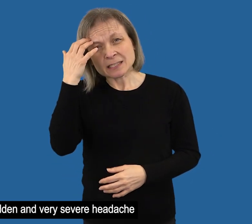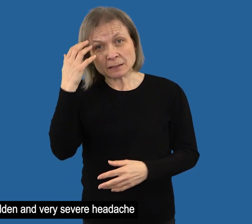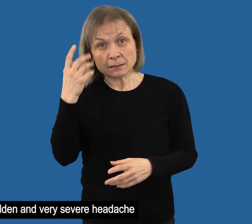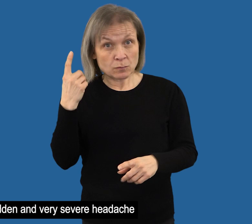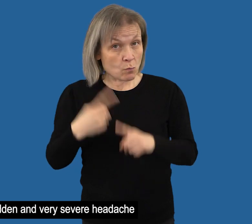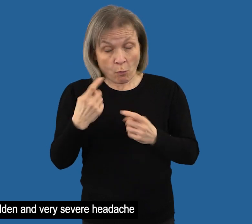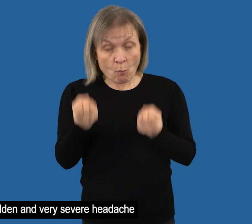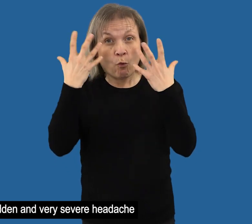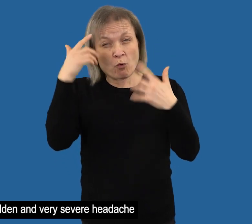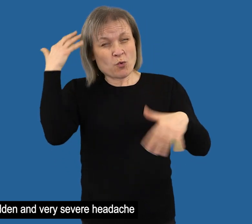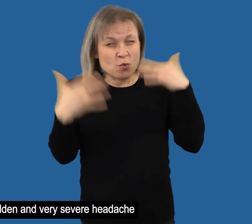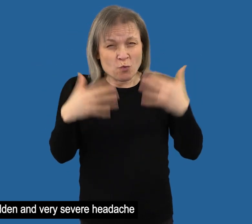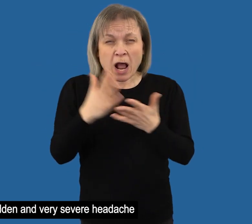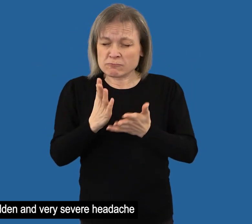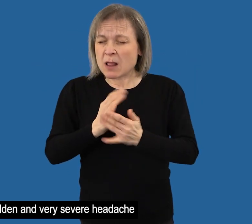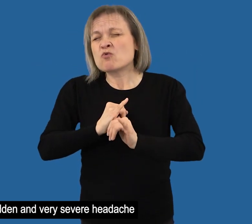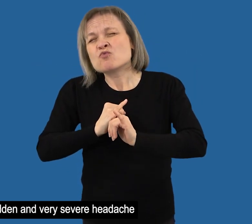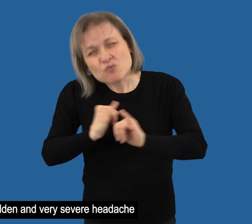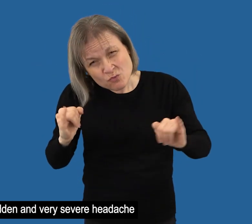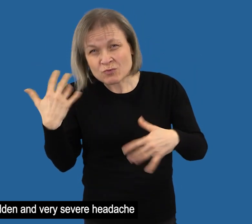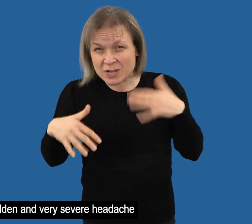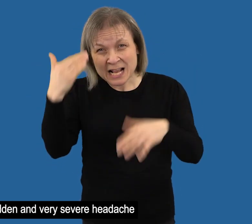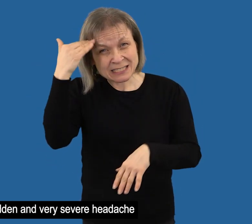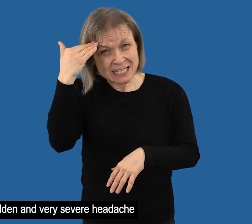a sudden and very severe headache,